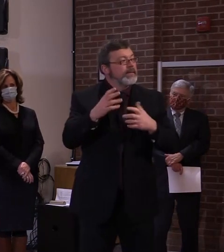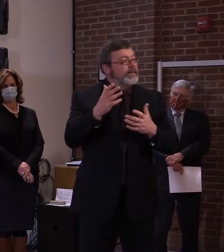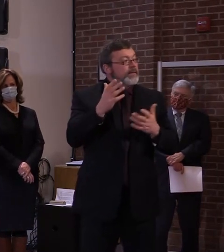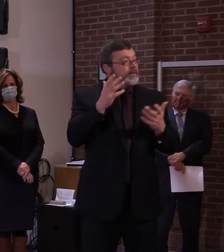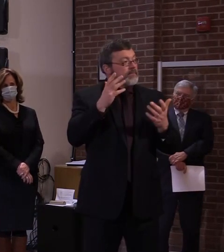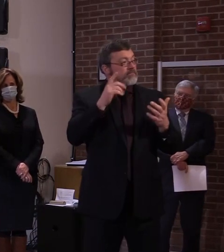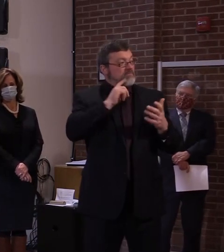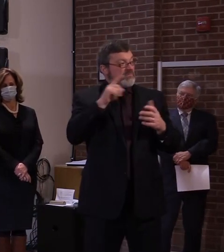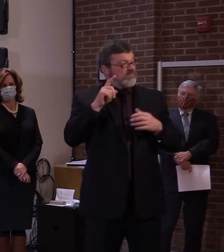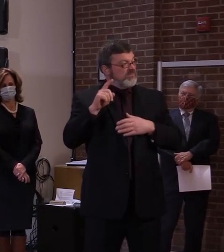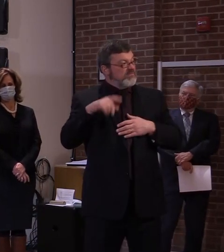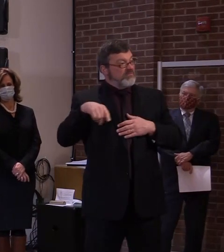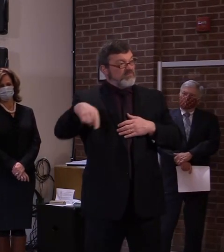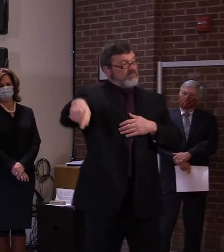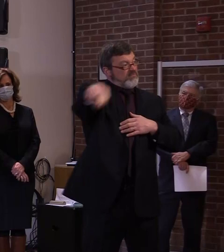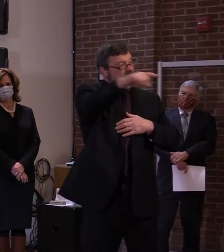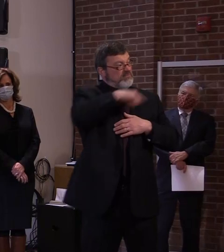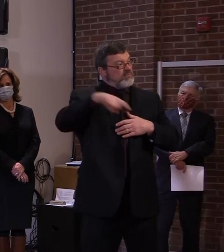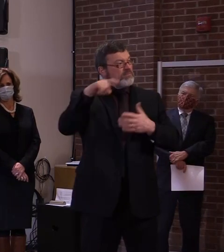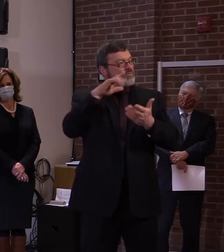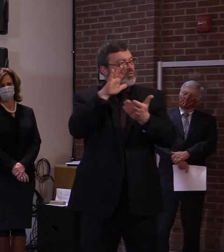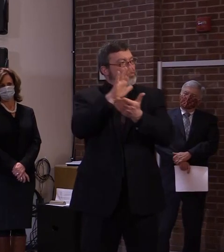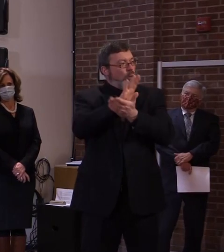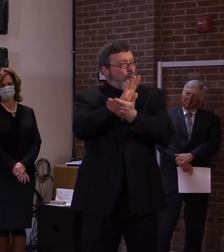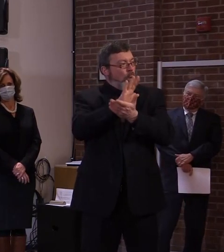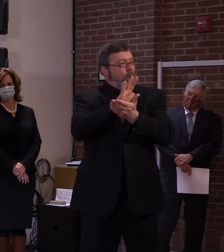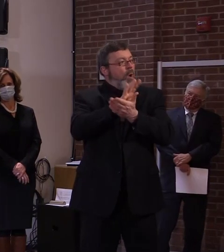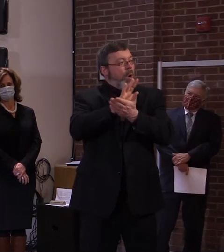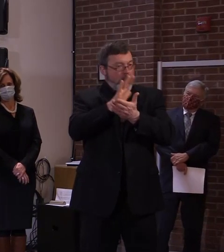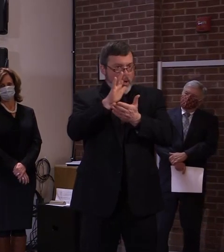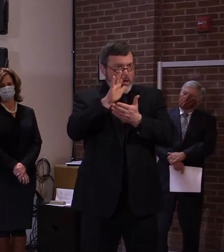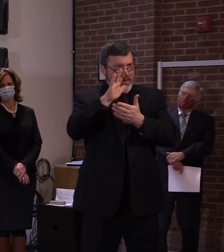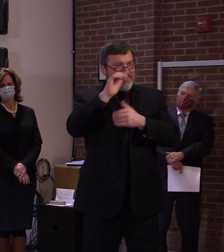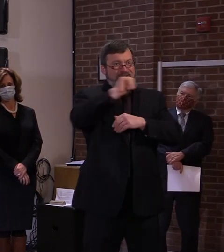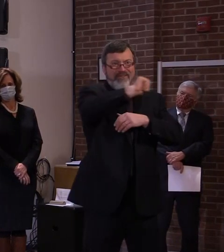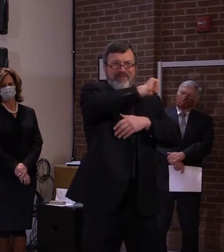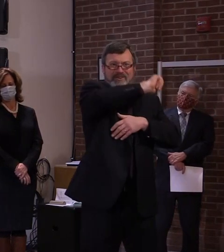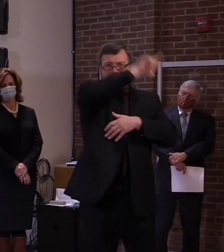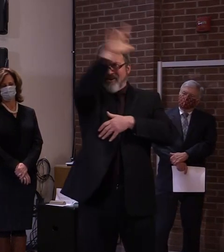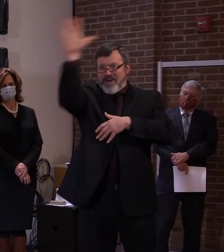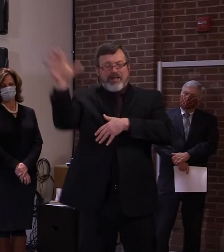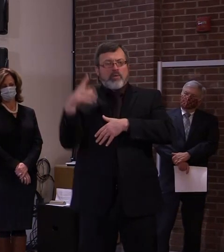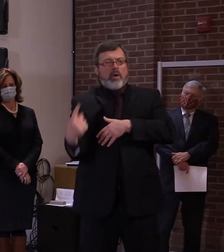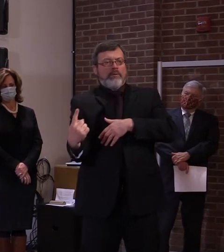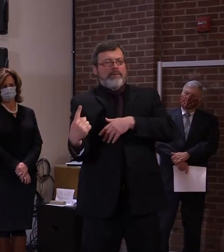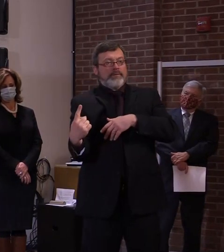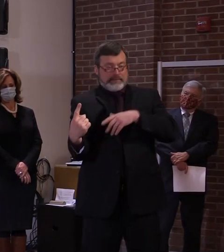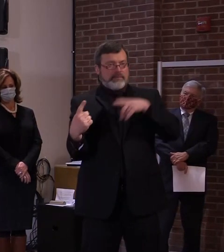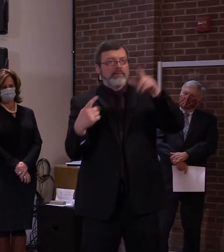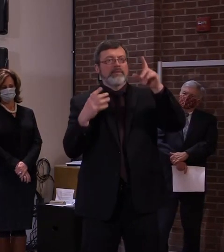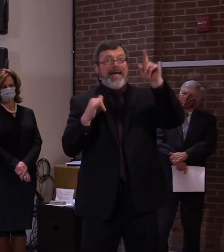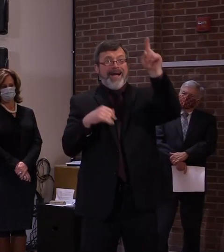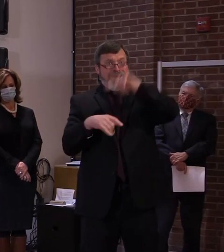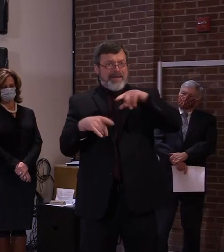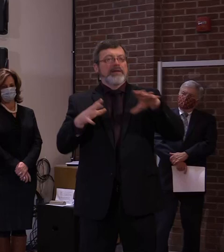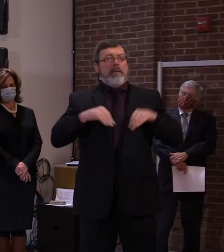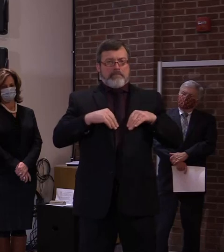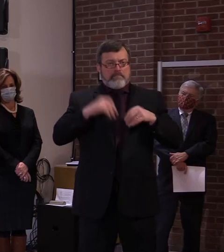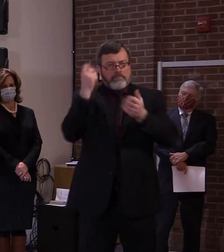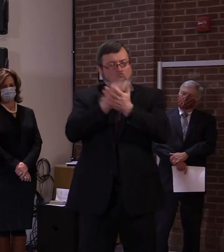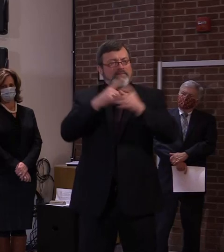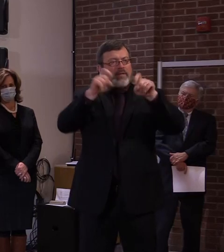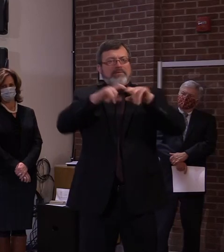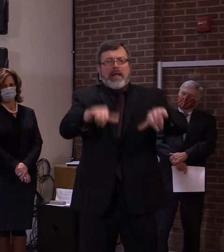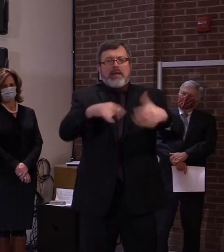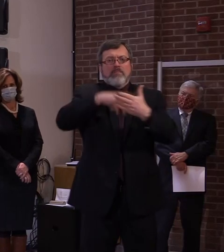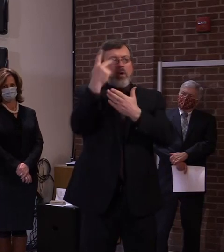have adopted our recommendation to require masks, and mask wearing will remain an important part of our recommendations going forward in Omicron